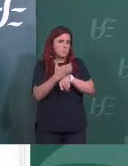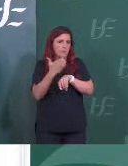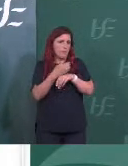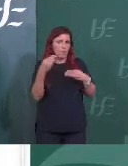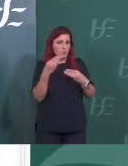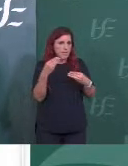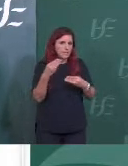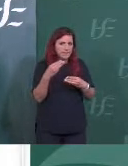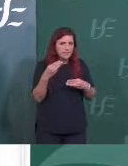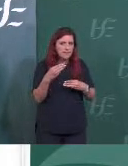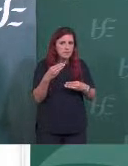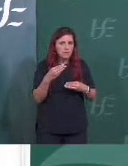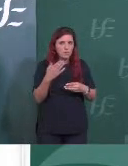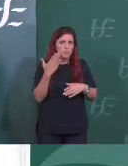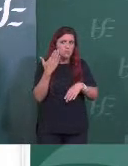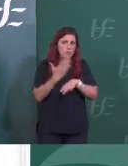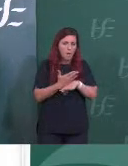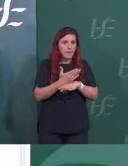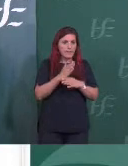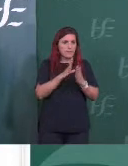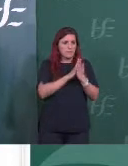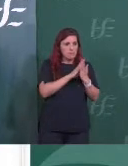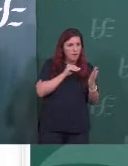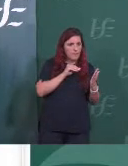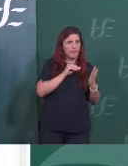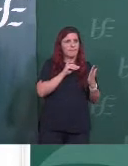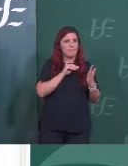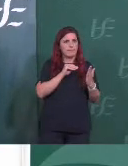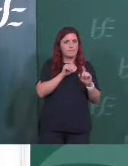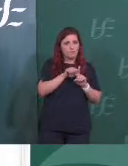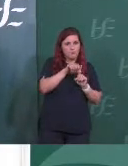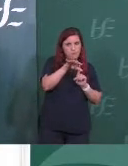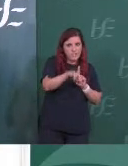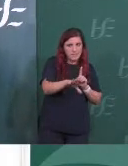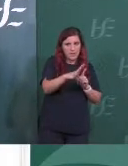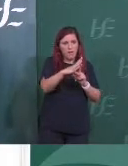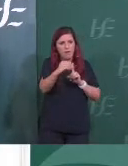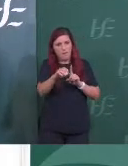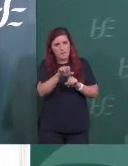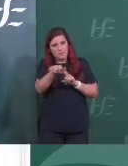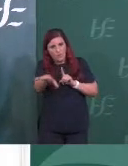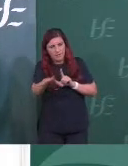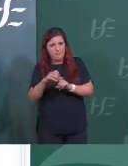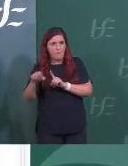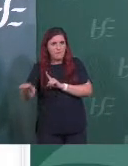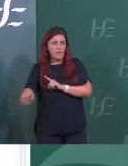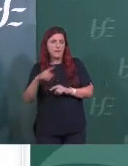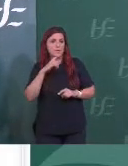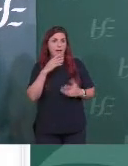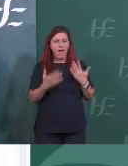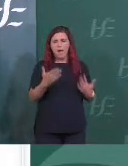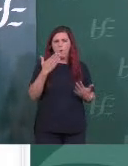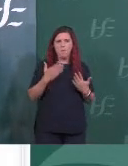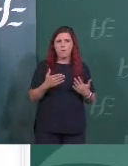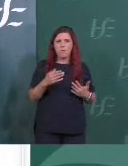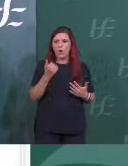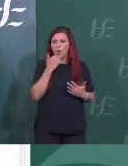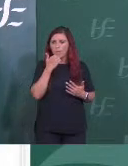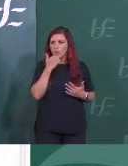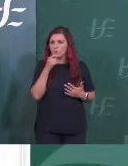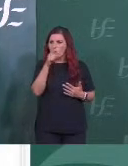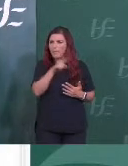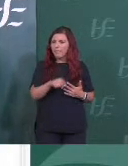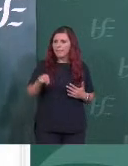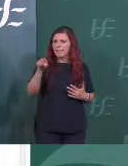the virus effectively replicating and transmitting throughout society and reduce the chance of further mutations. This is a function of two things. One